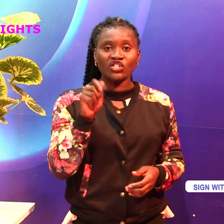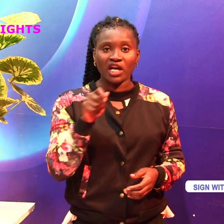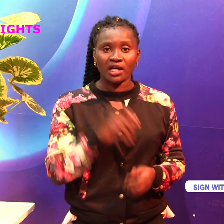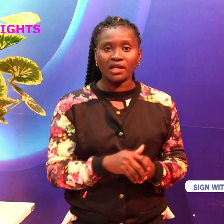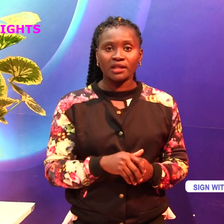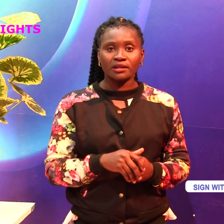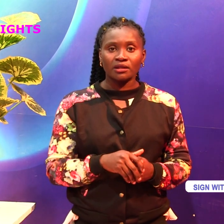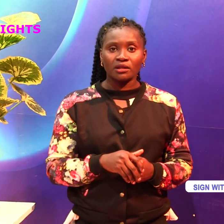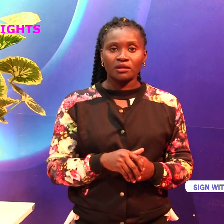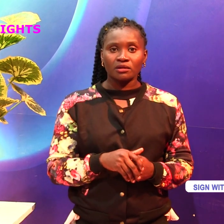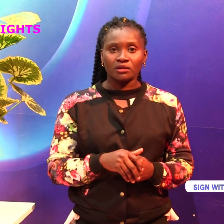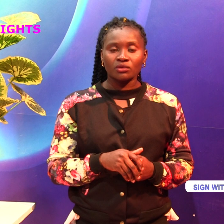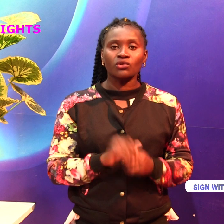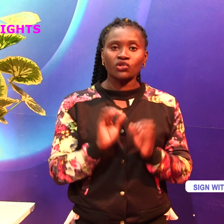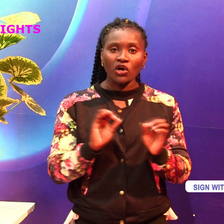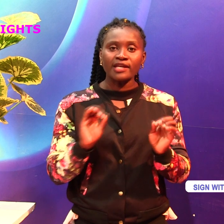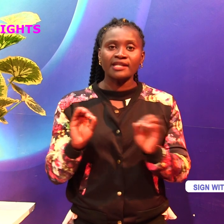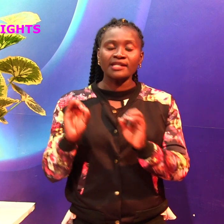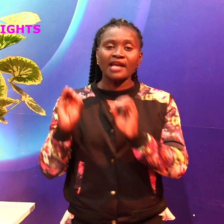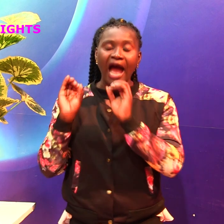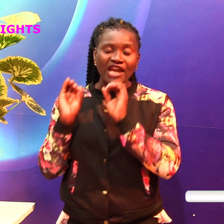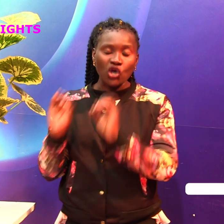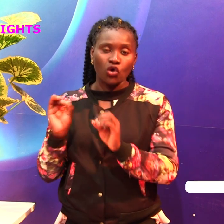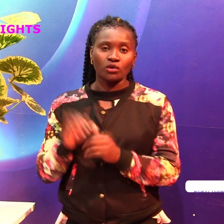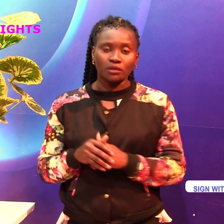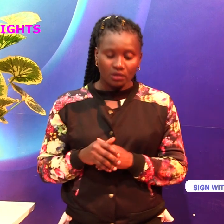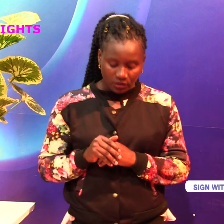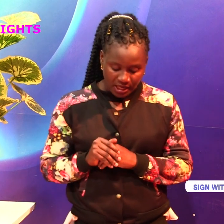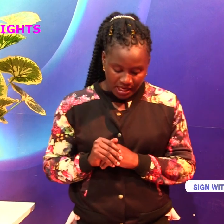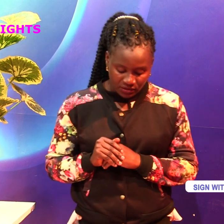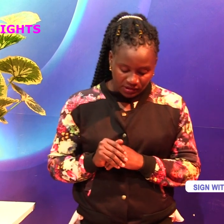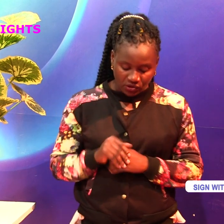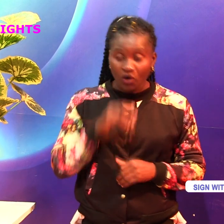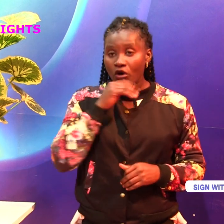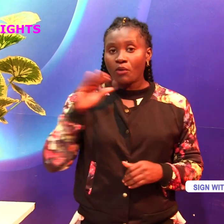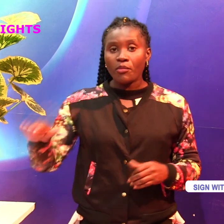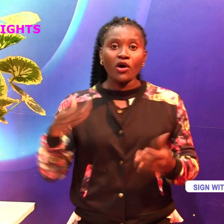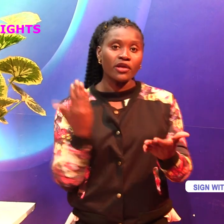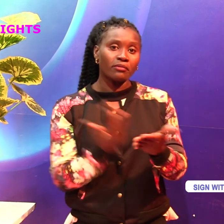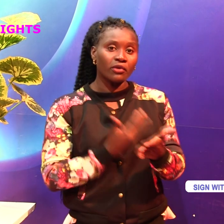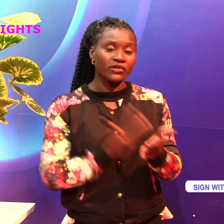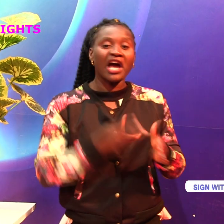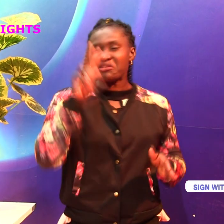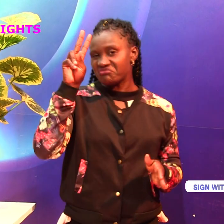shake to show it is a no. Okay, so boy, bother,